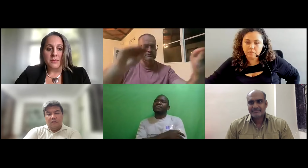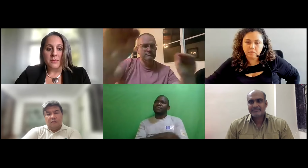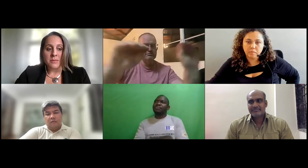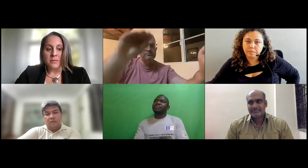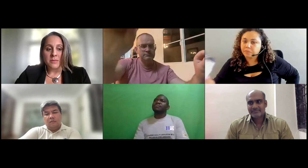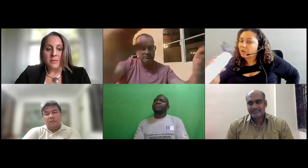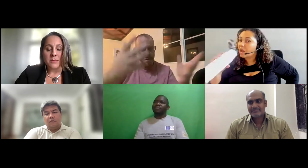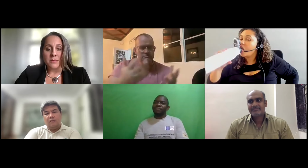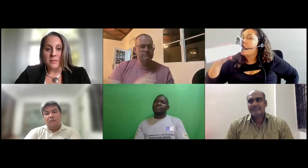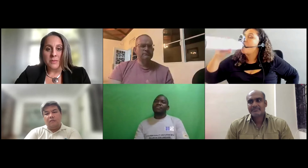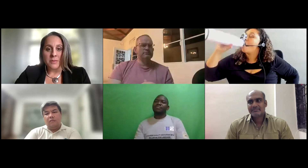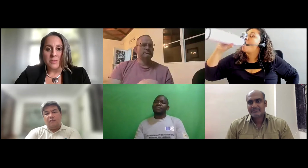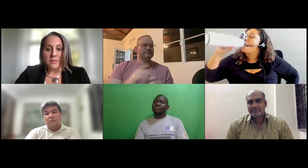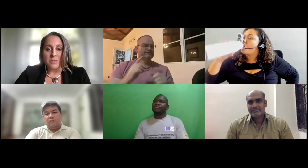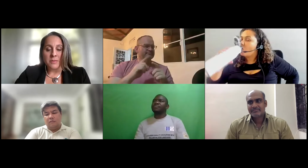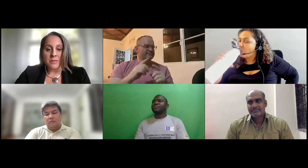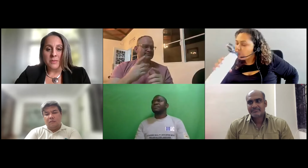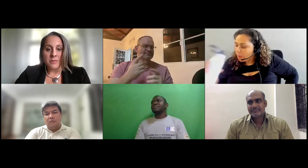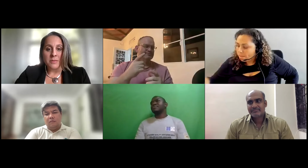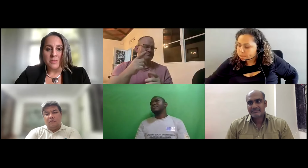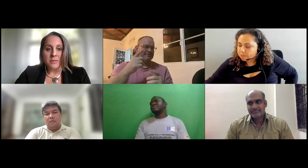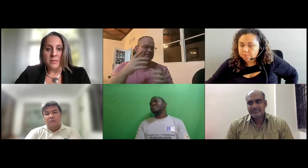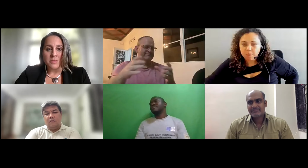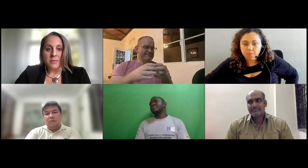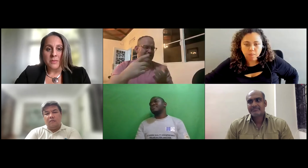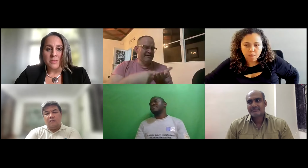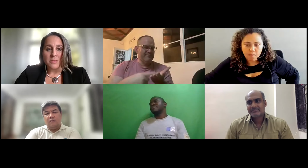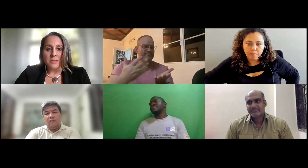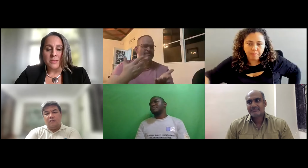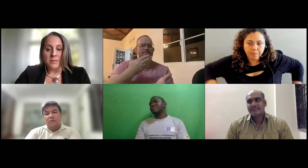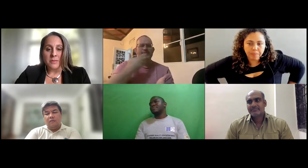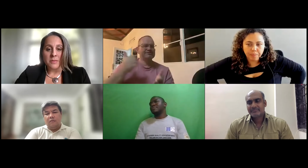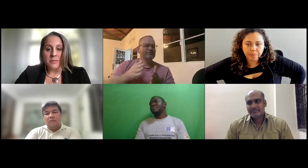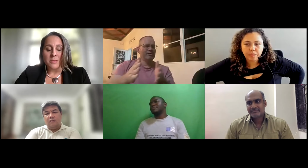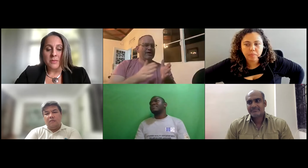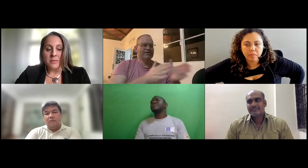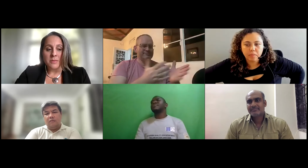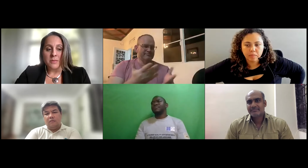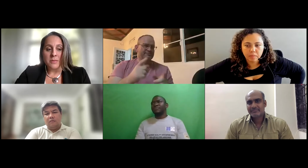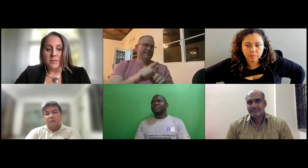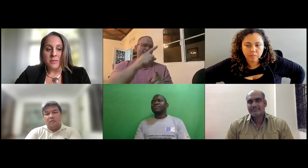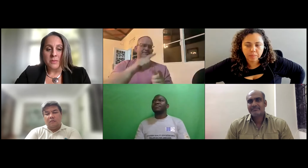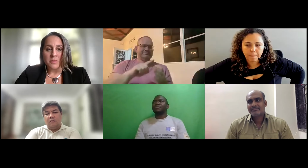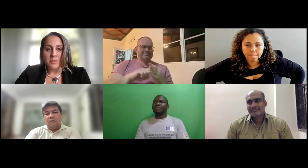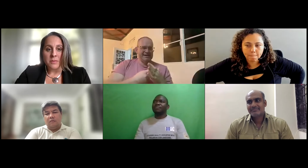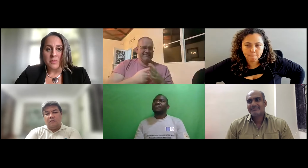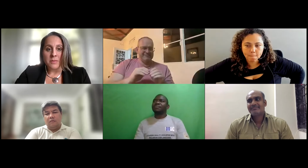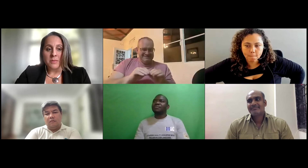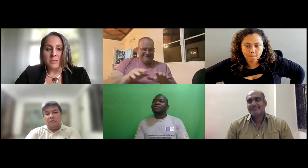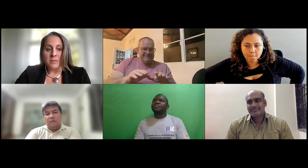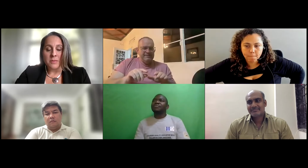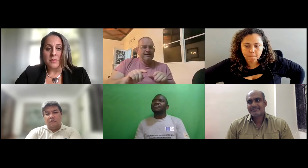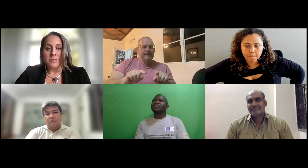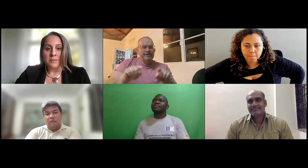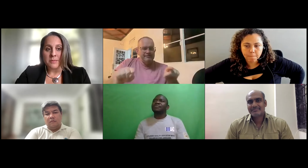deaf clubs, place devices at deaf schools. You just really, you need to come together and